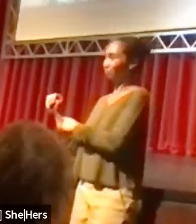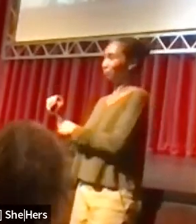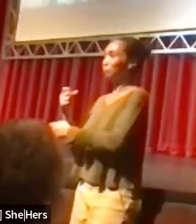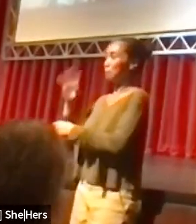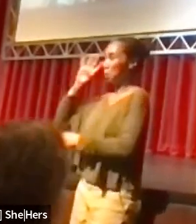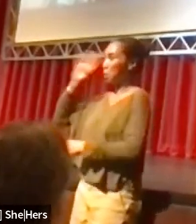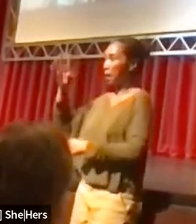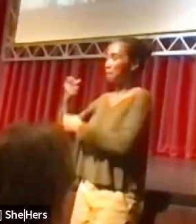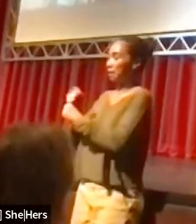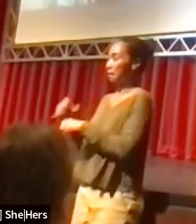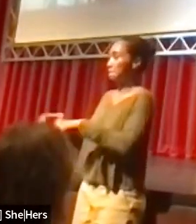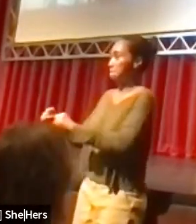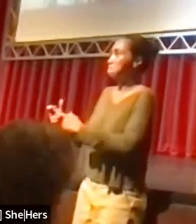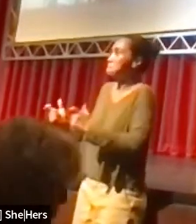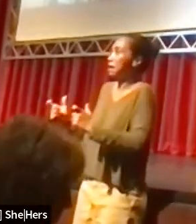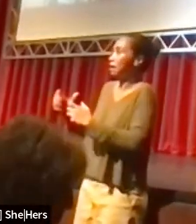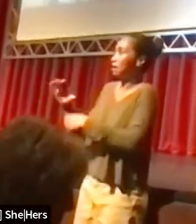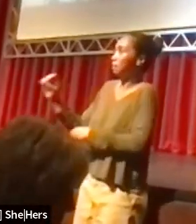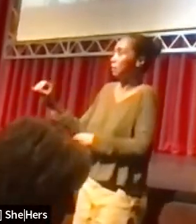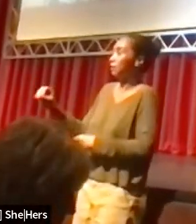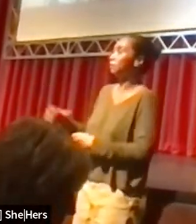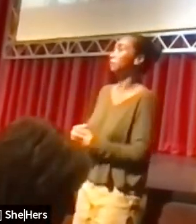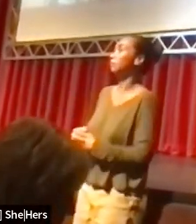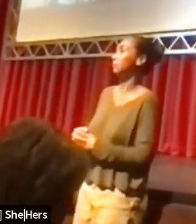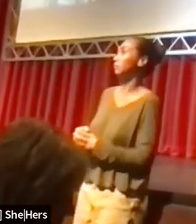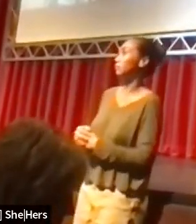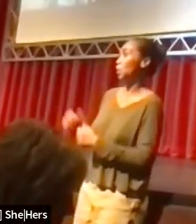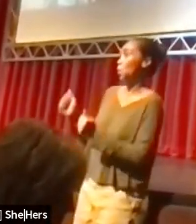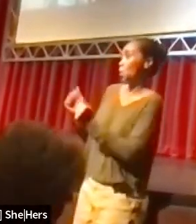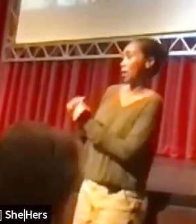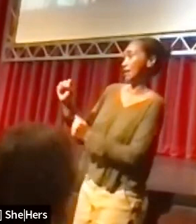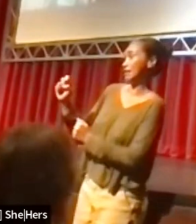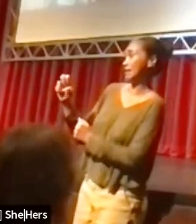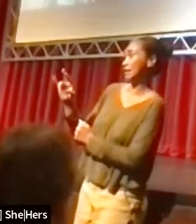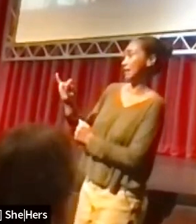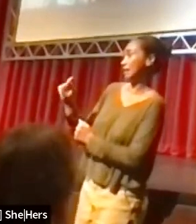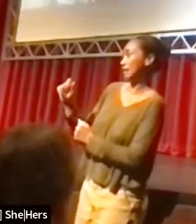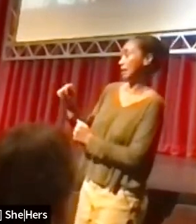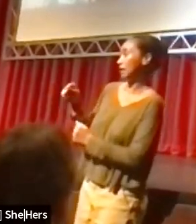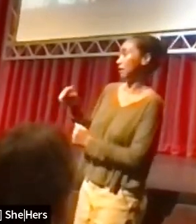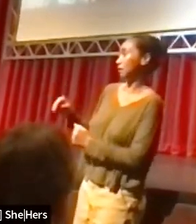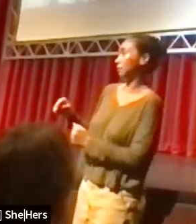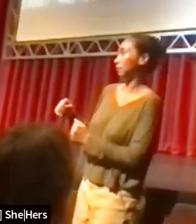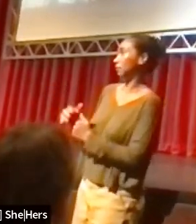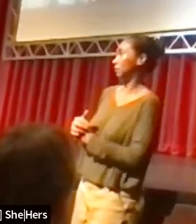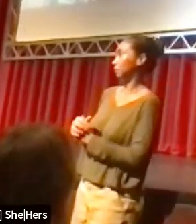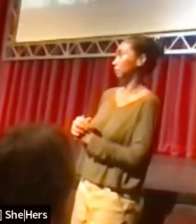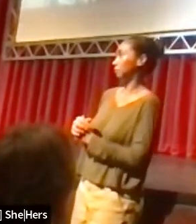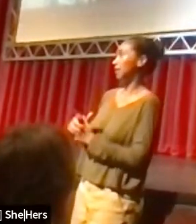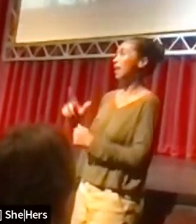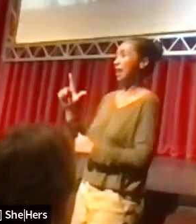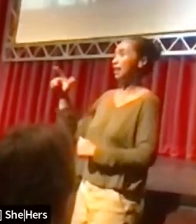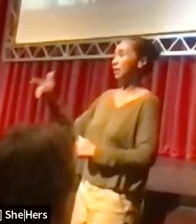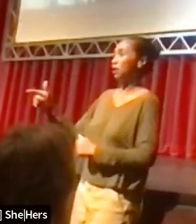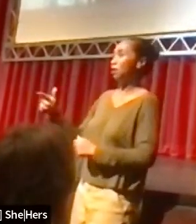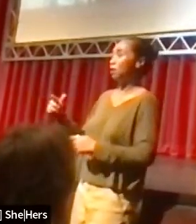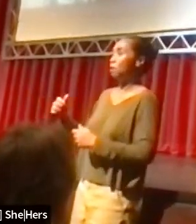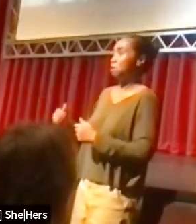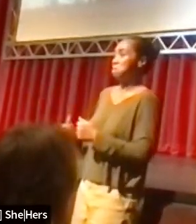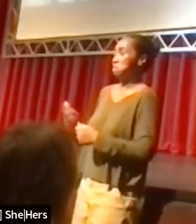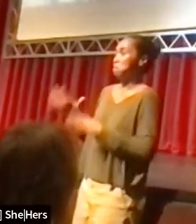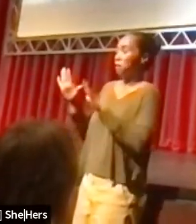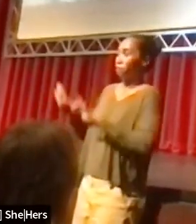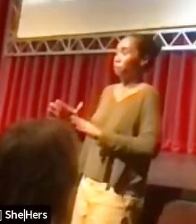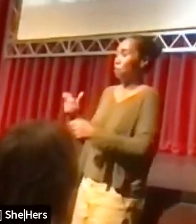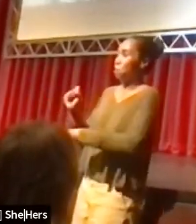was picked up by one of her big companies. And with Sarita, it was, and a slide later, one of her works digging